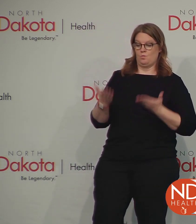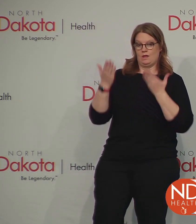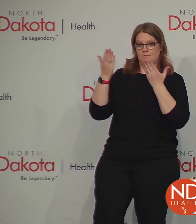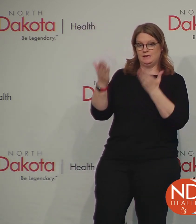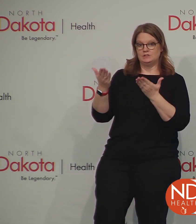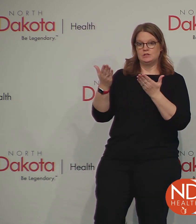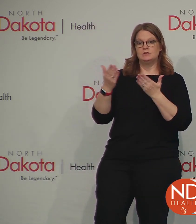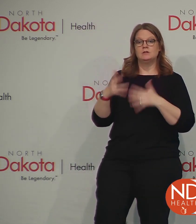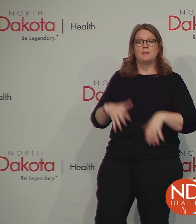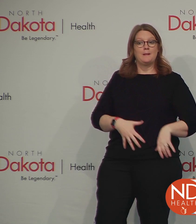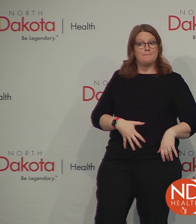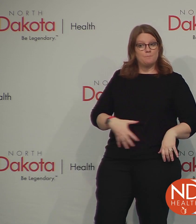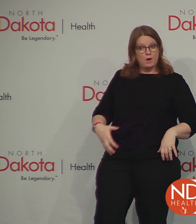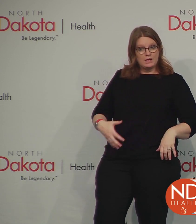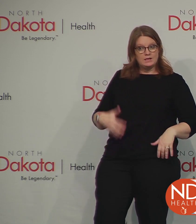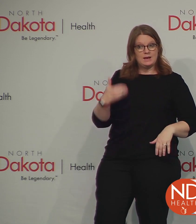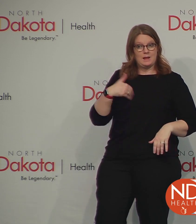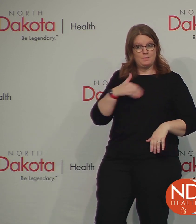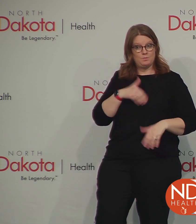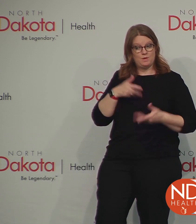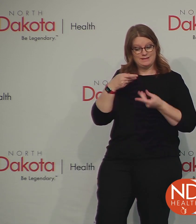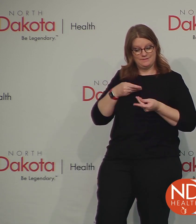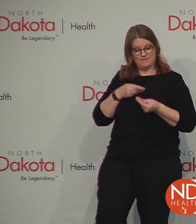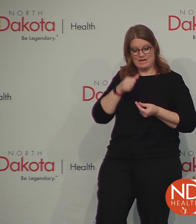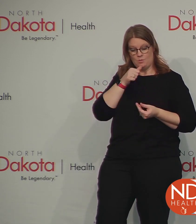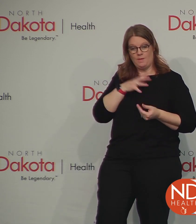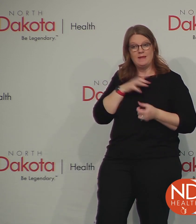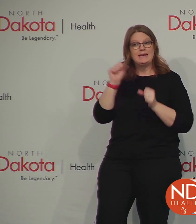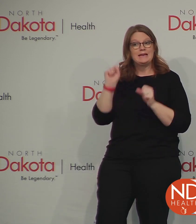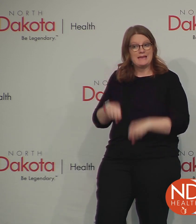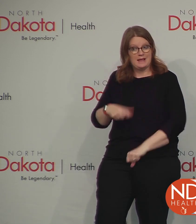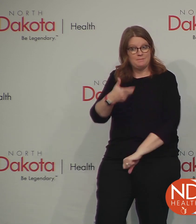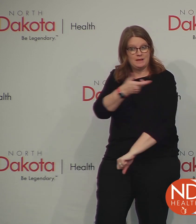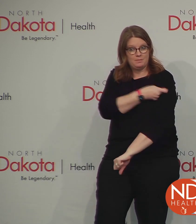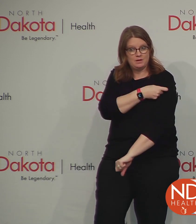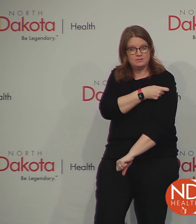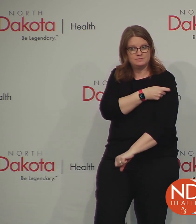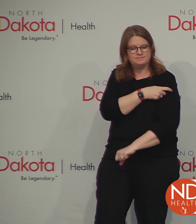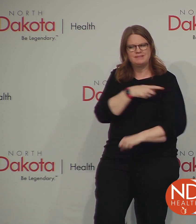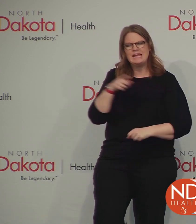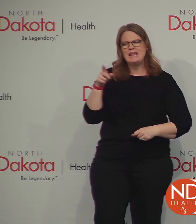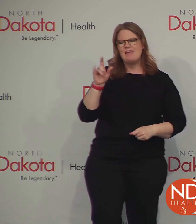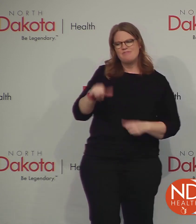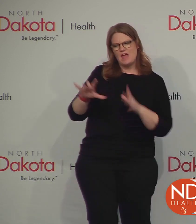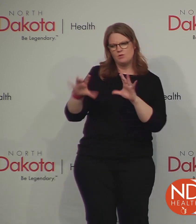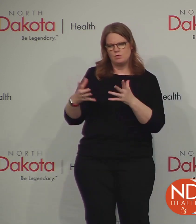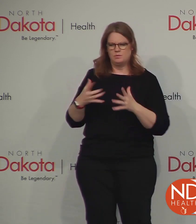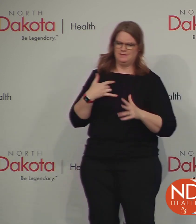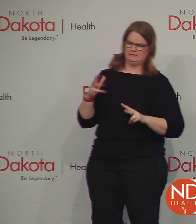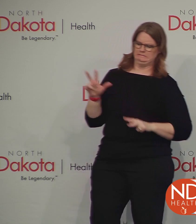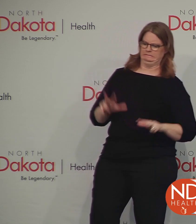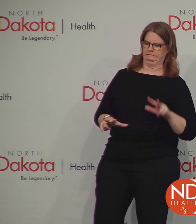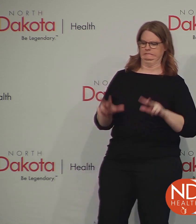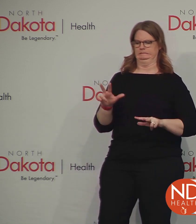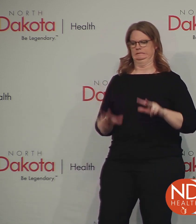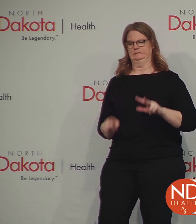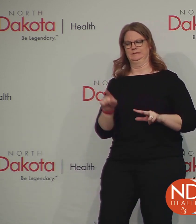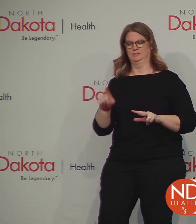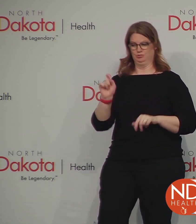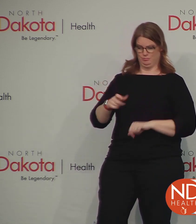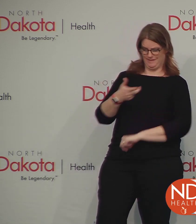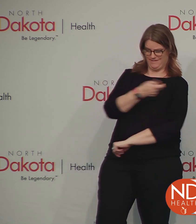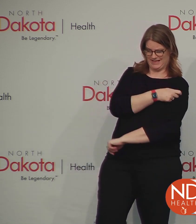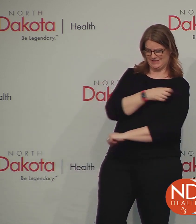made that pregnant and breastfeeding women may be vaccinated. That was a group that we were unsure about if pregnant women should be